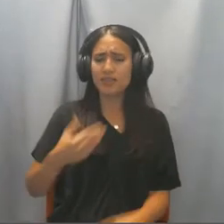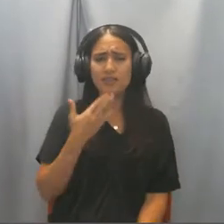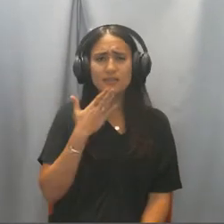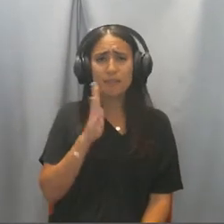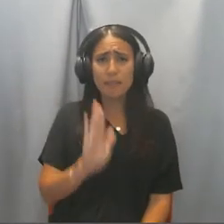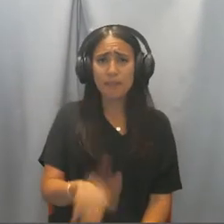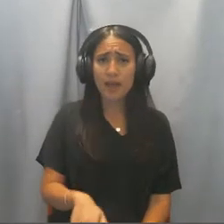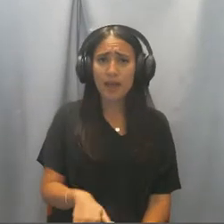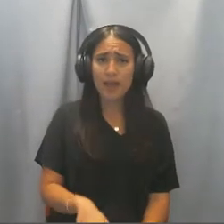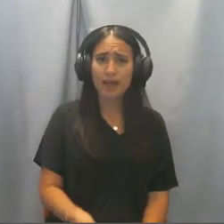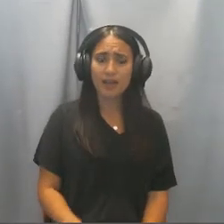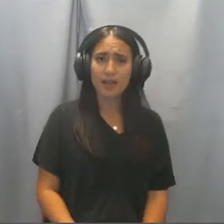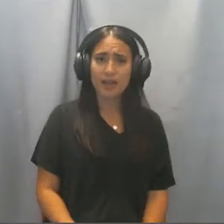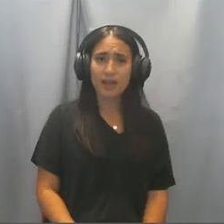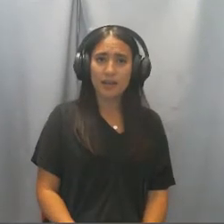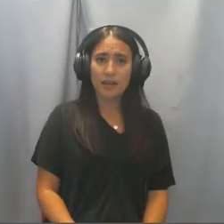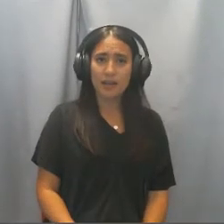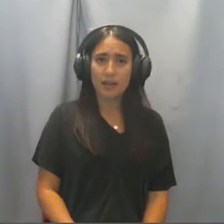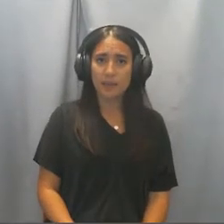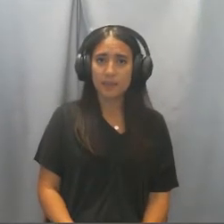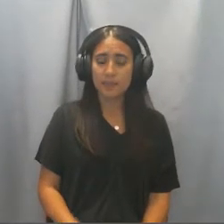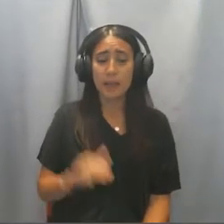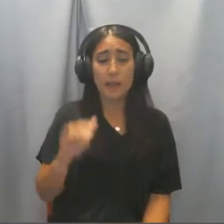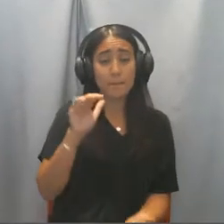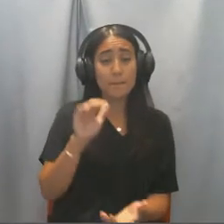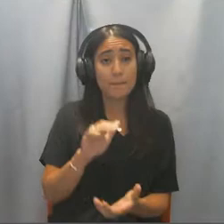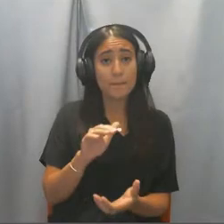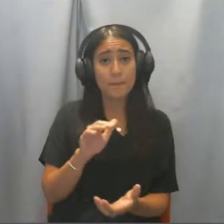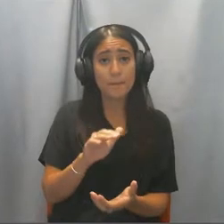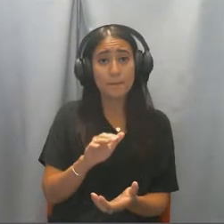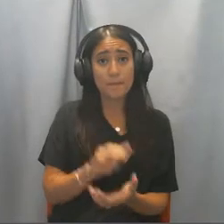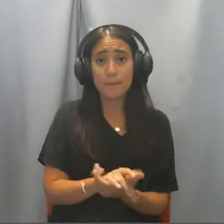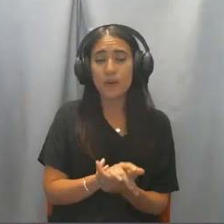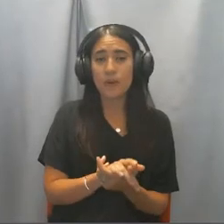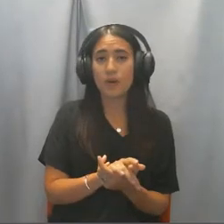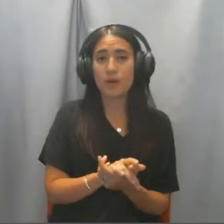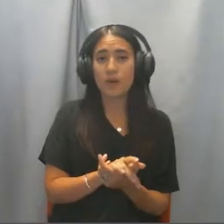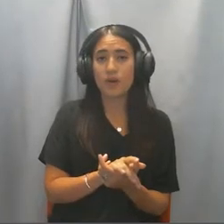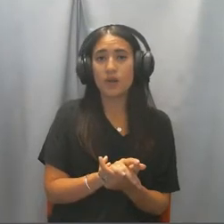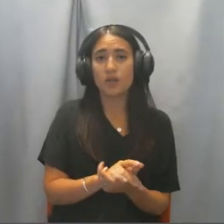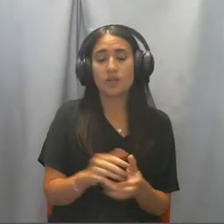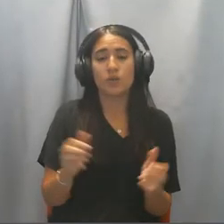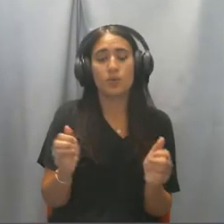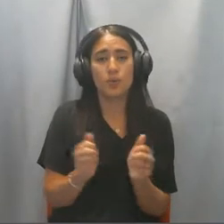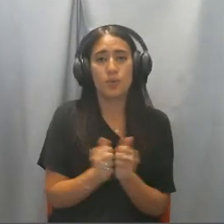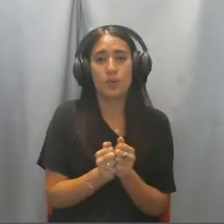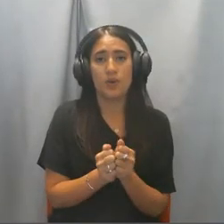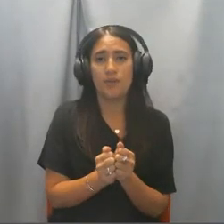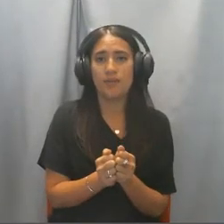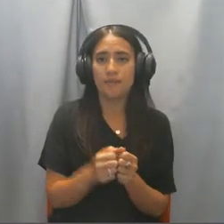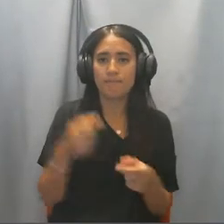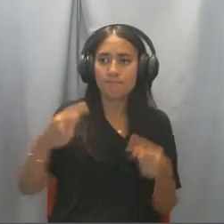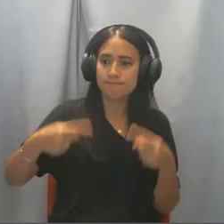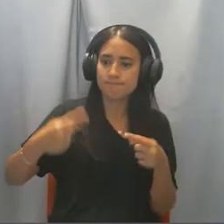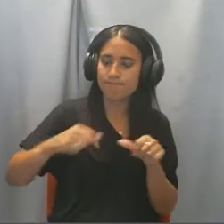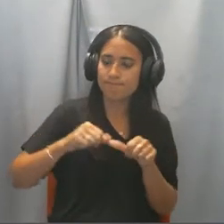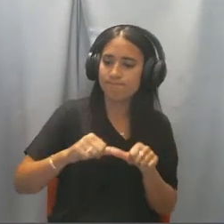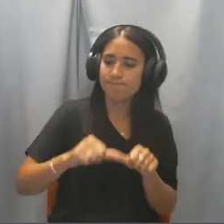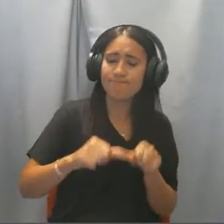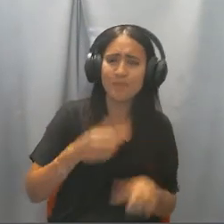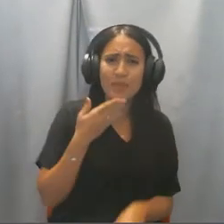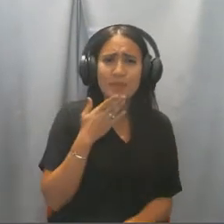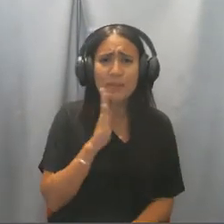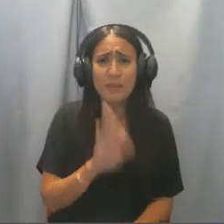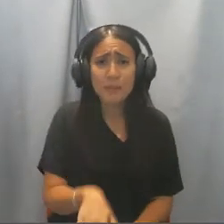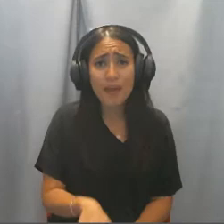affection, turn out to be very bad for our health, perhaps worse than getting divorced. And living in the midst of good,